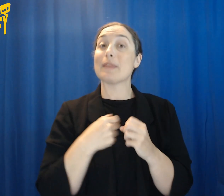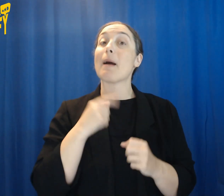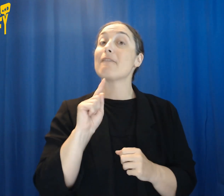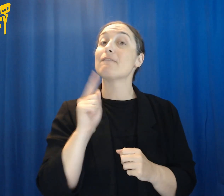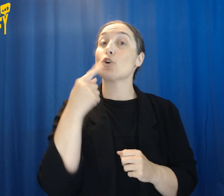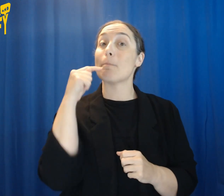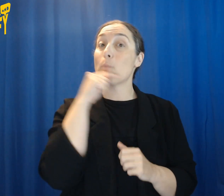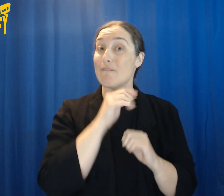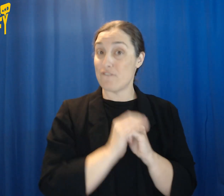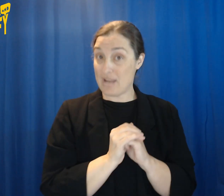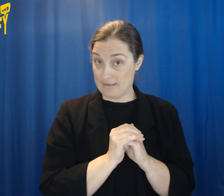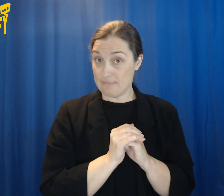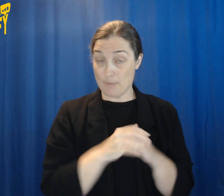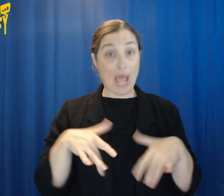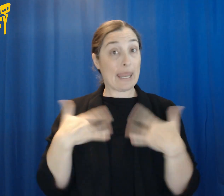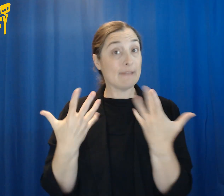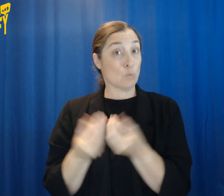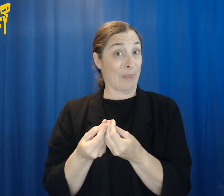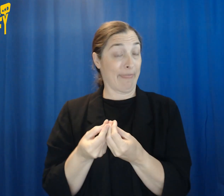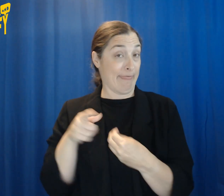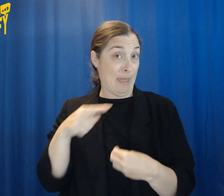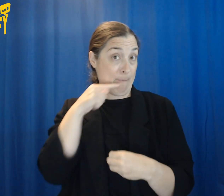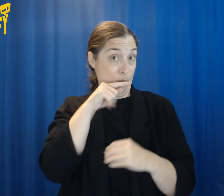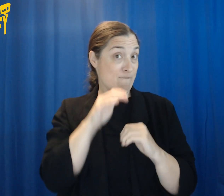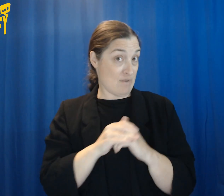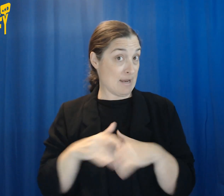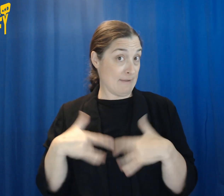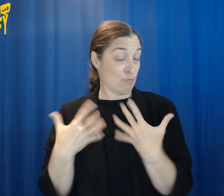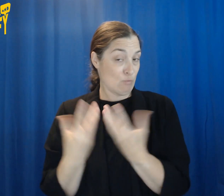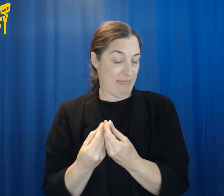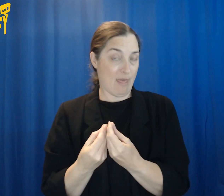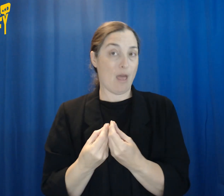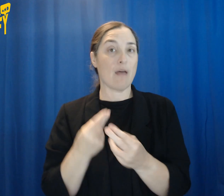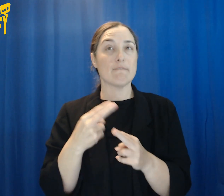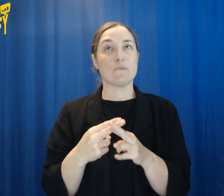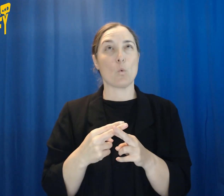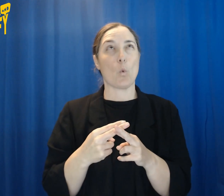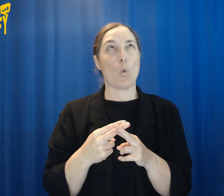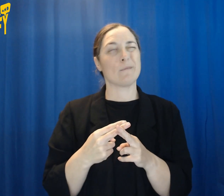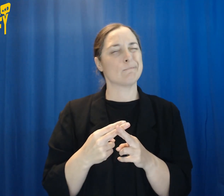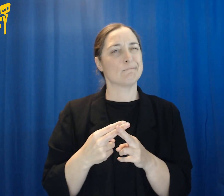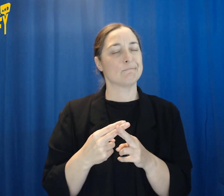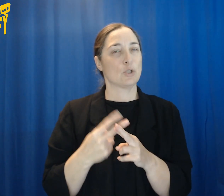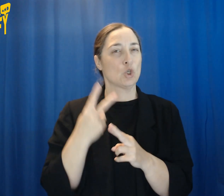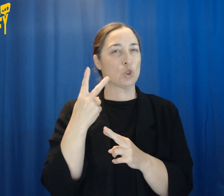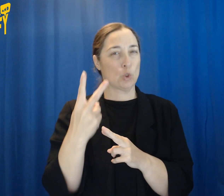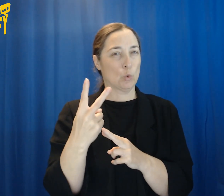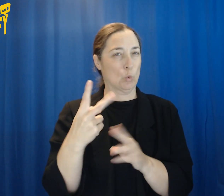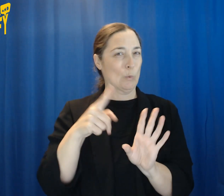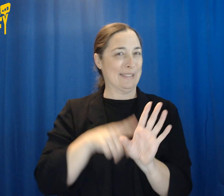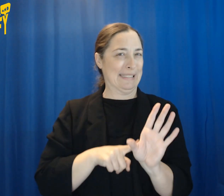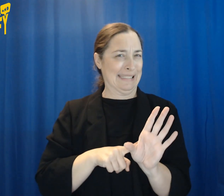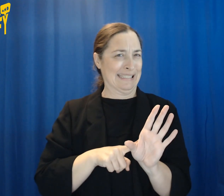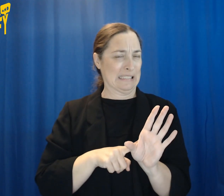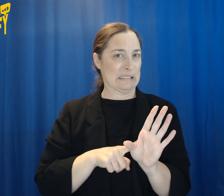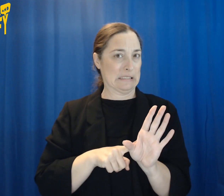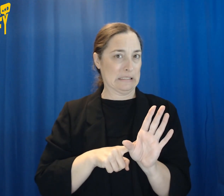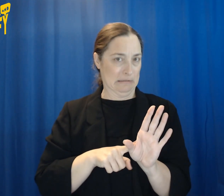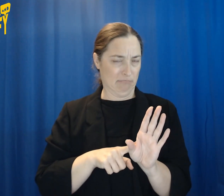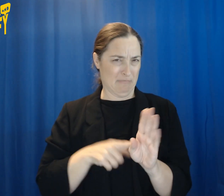I lived with my first boyfriend. We were together for 2 intense years that were very fraught, as